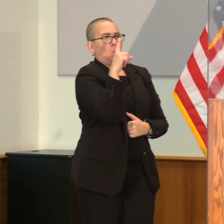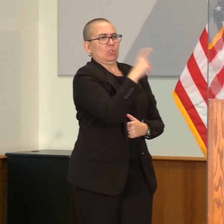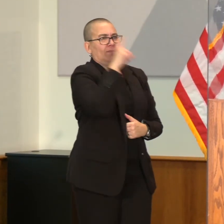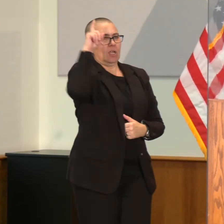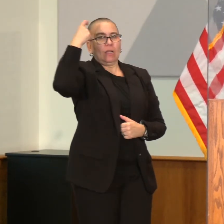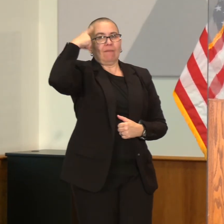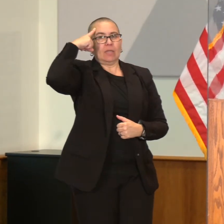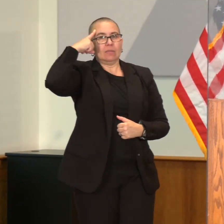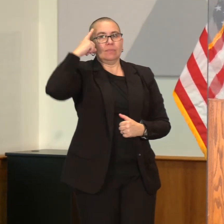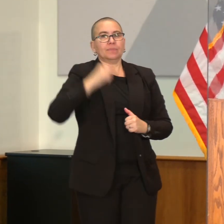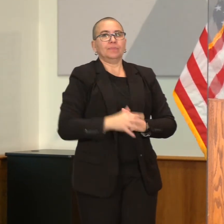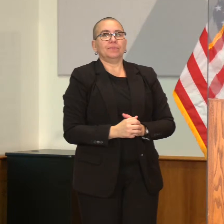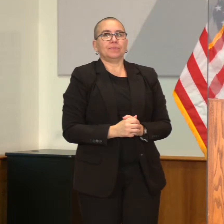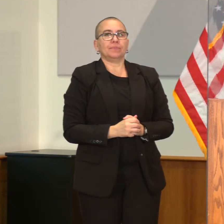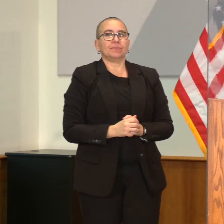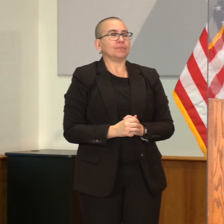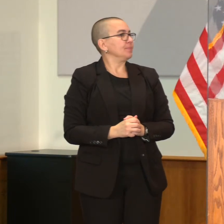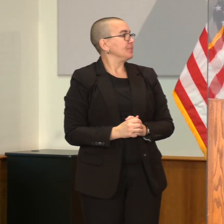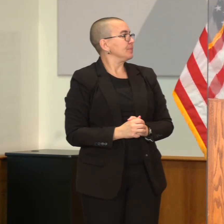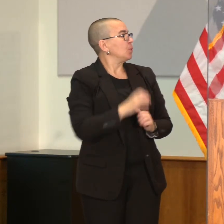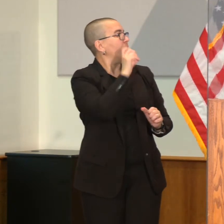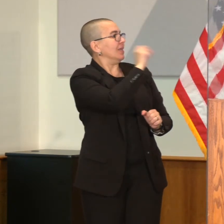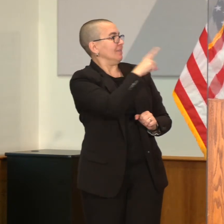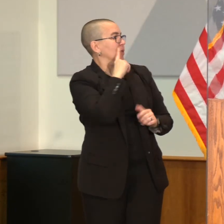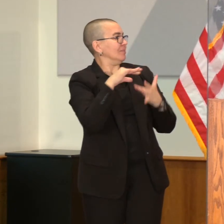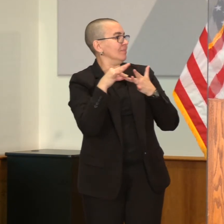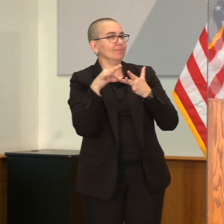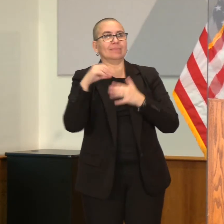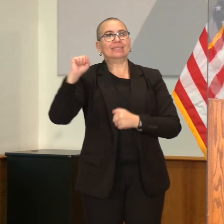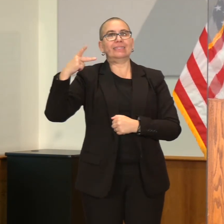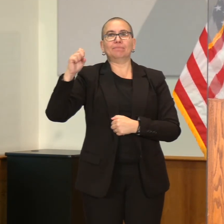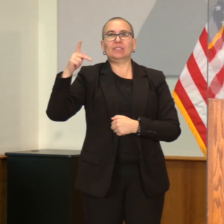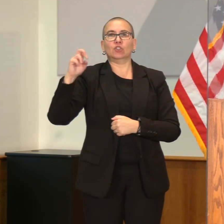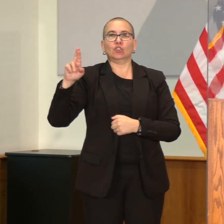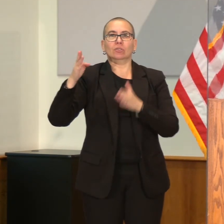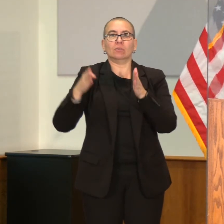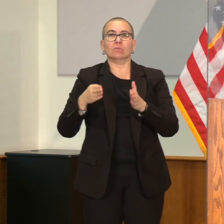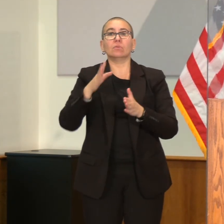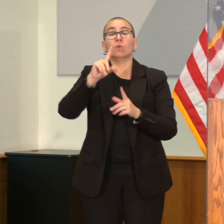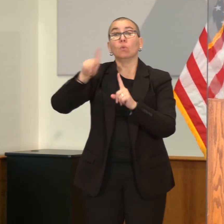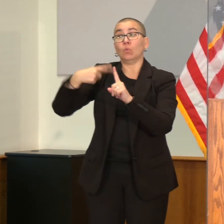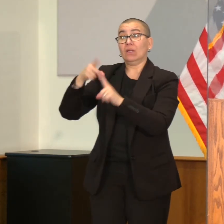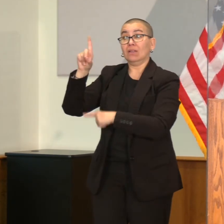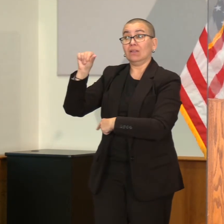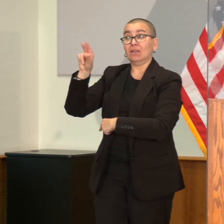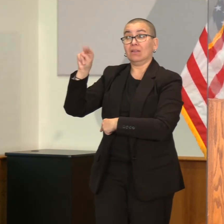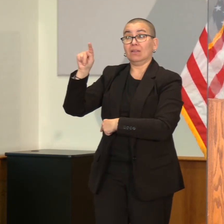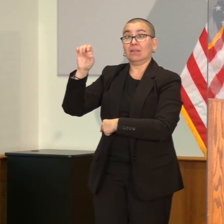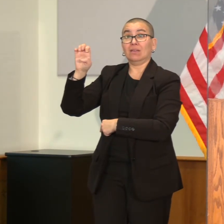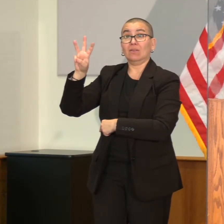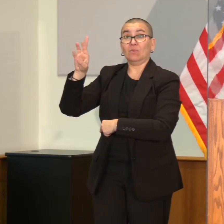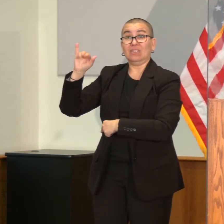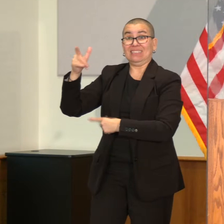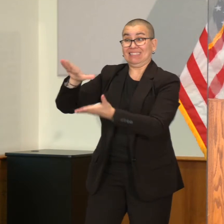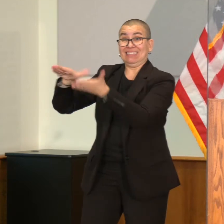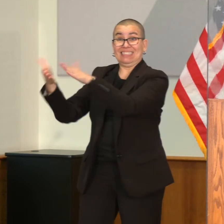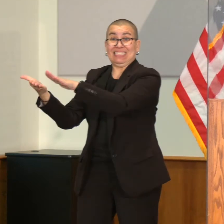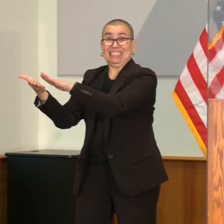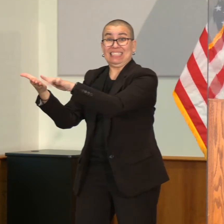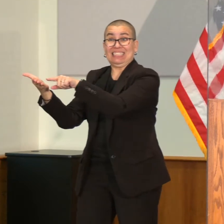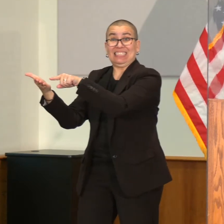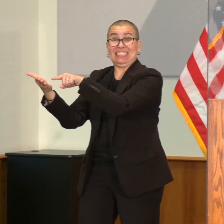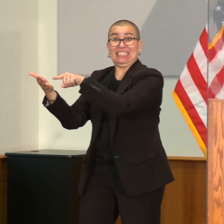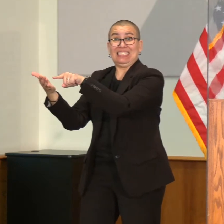clarify, since the immediate aftermath of Dante Wright's death, when Governor Walz and Speaker Hortman and the majority